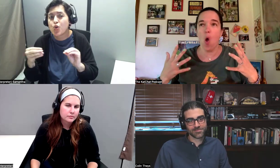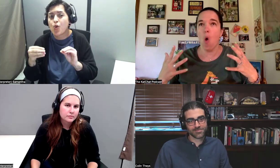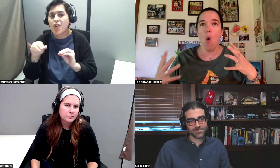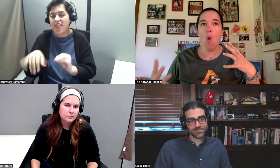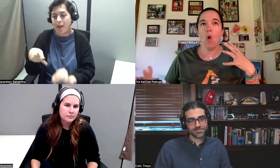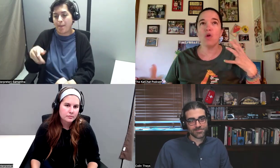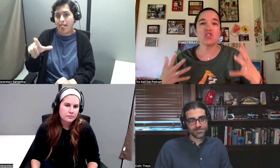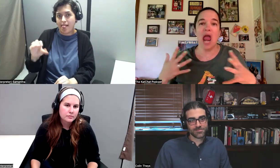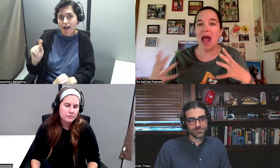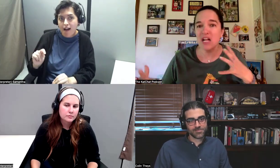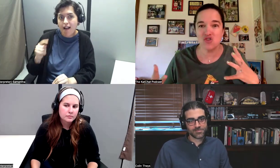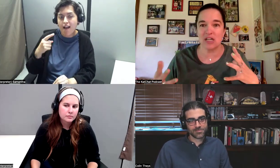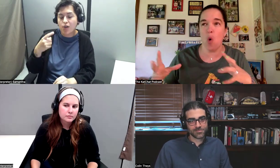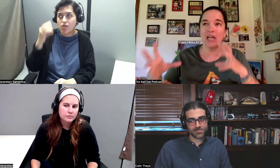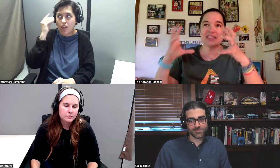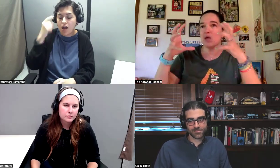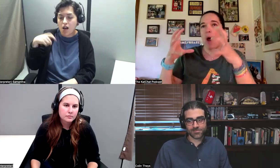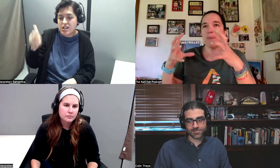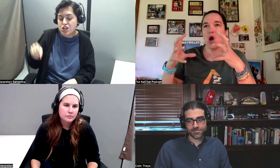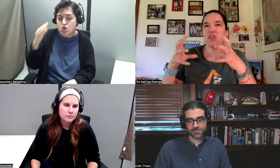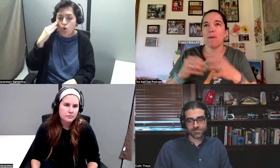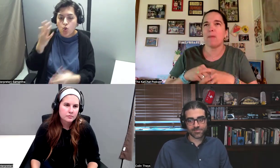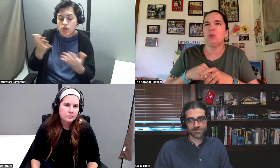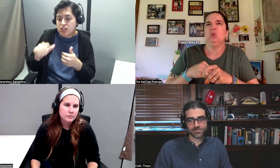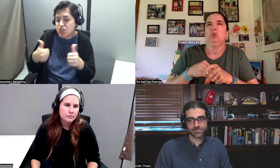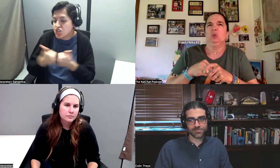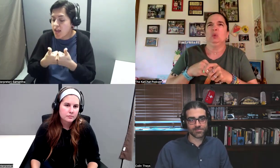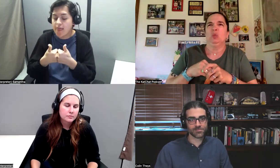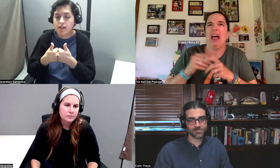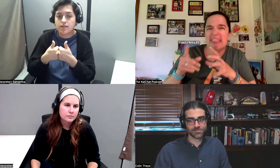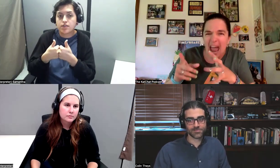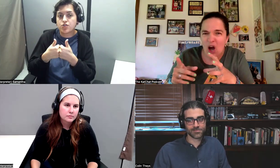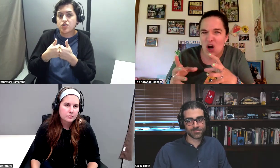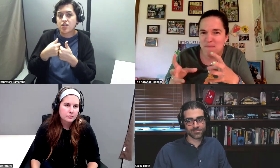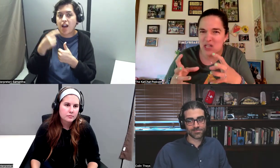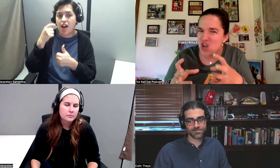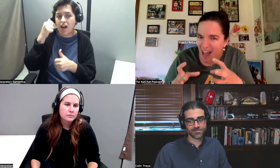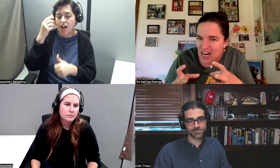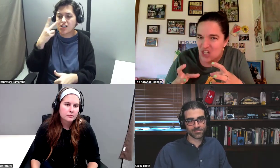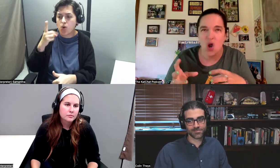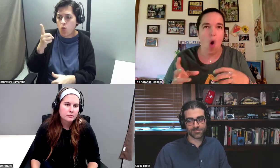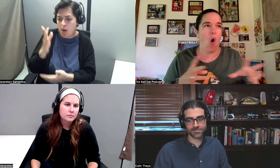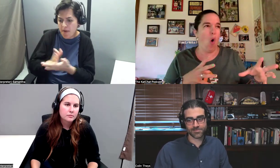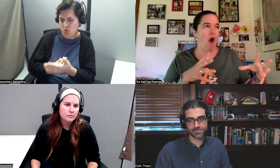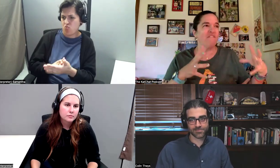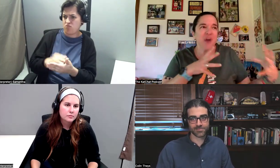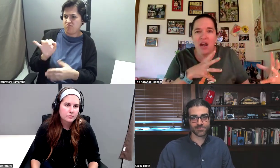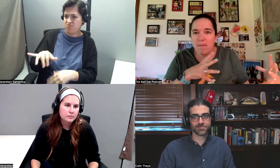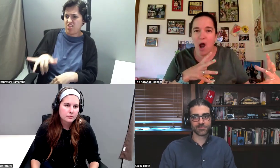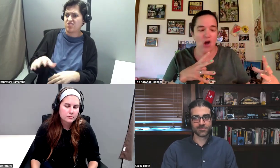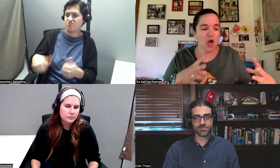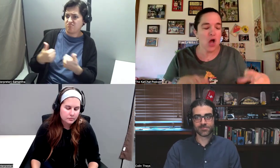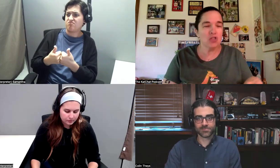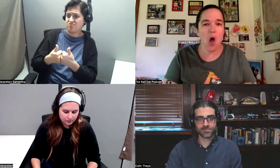to know what was the challenge. Or I see one part of them, and I'm like, that could have been a challenge or a